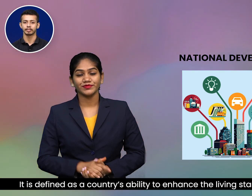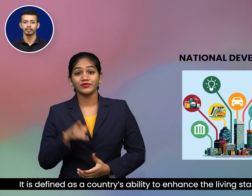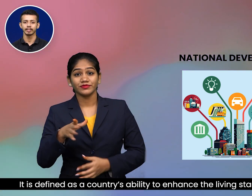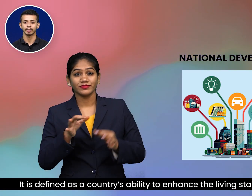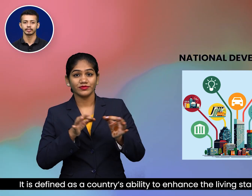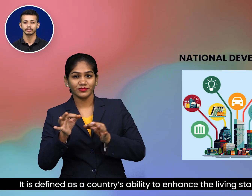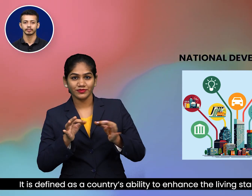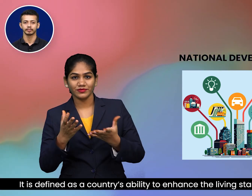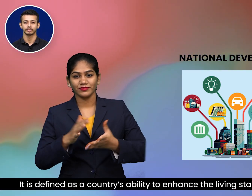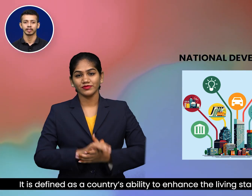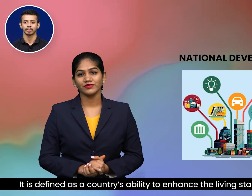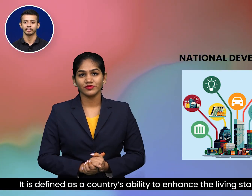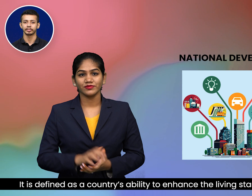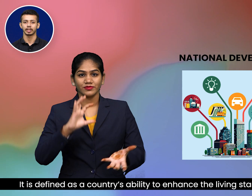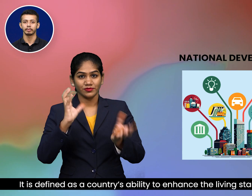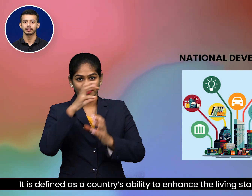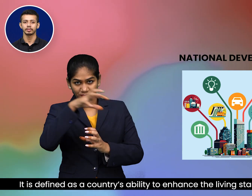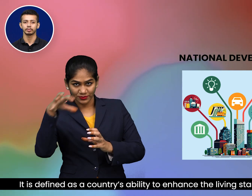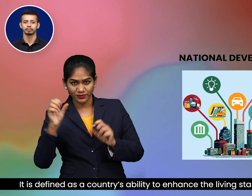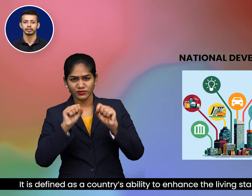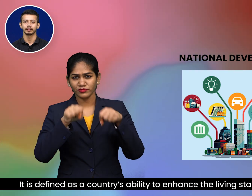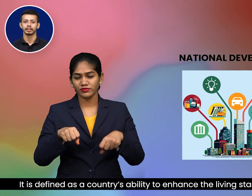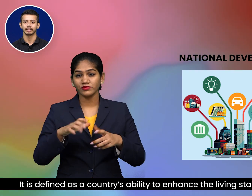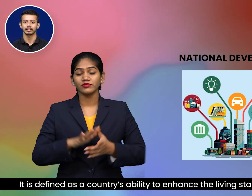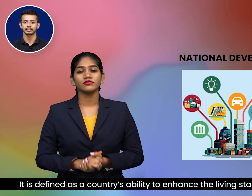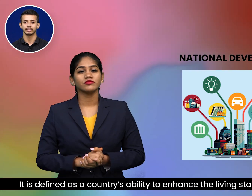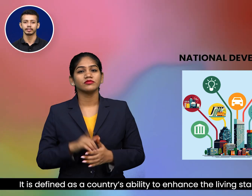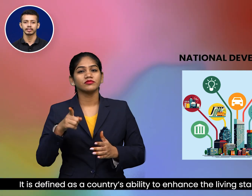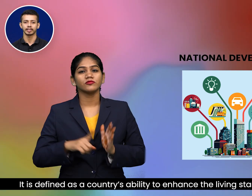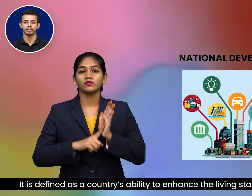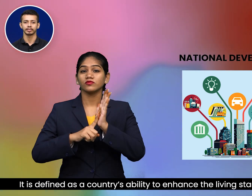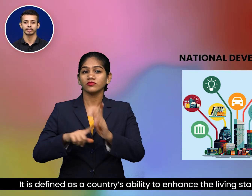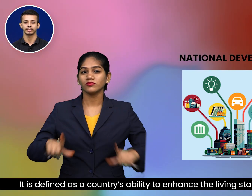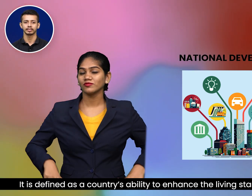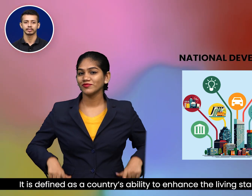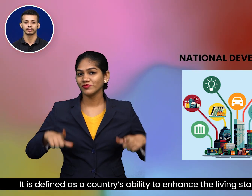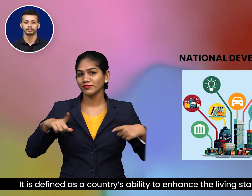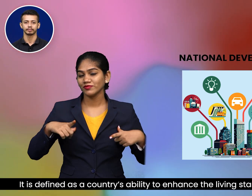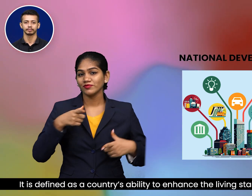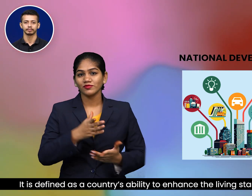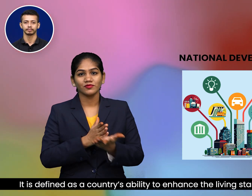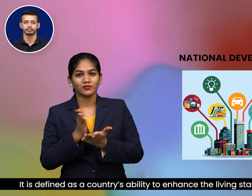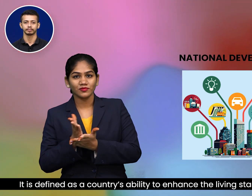It is defined as country's ability to enhance the living standard of the residents,